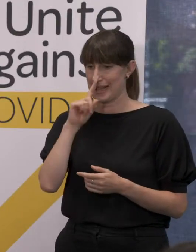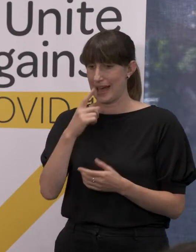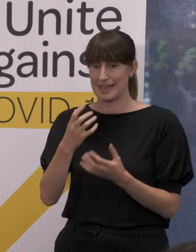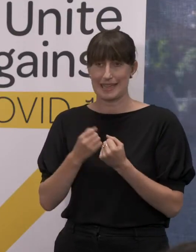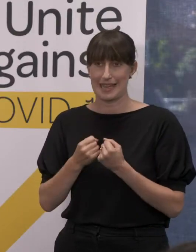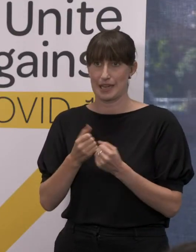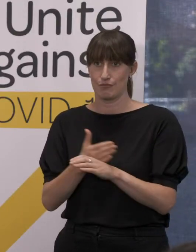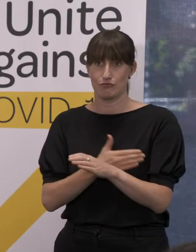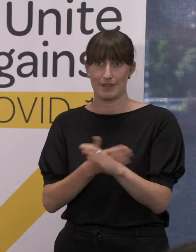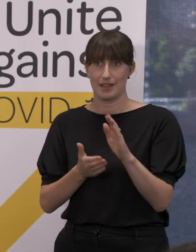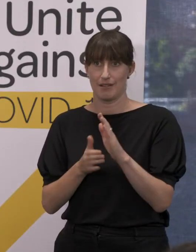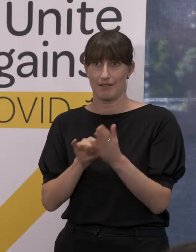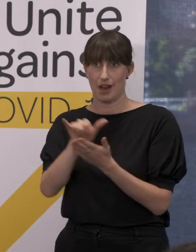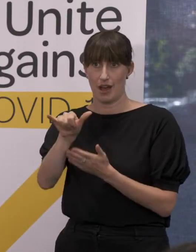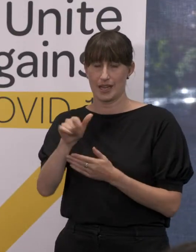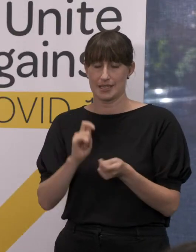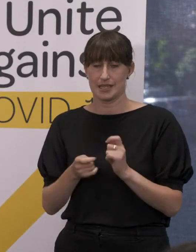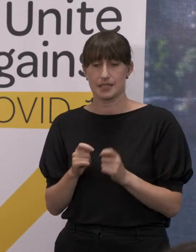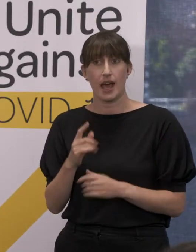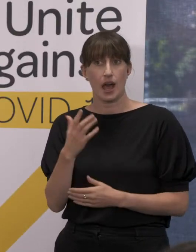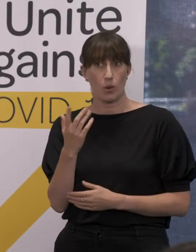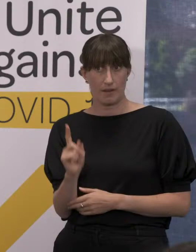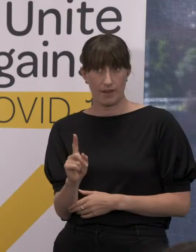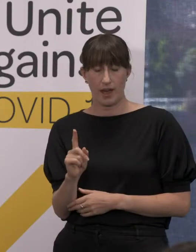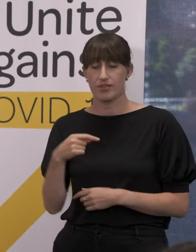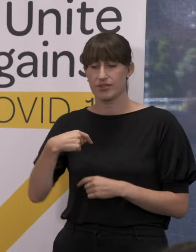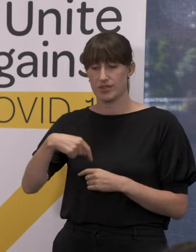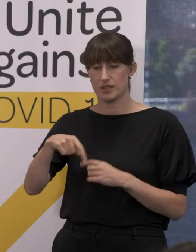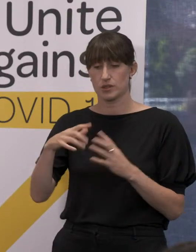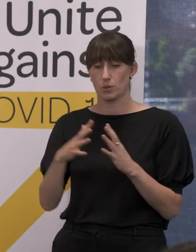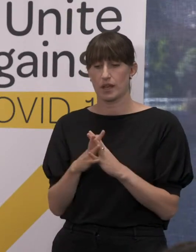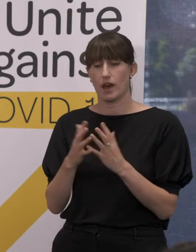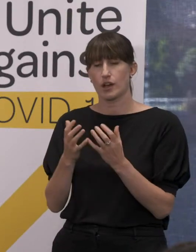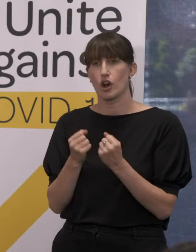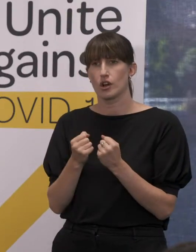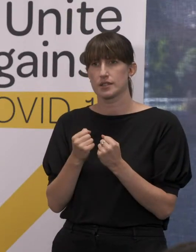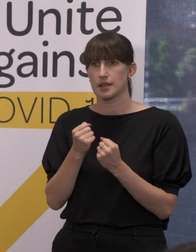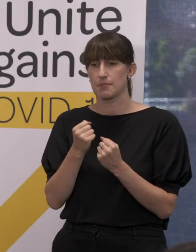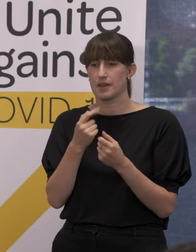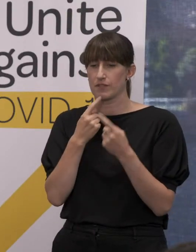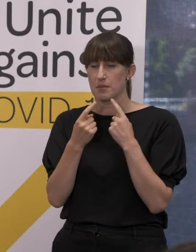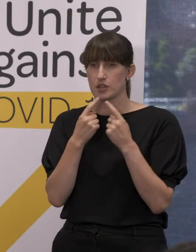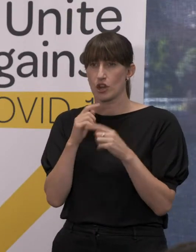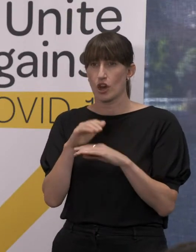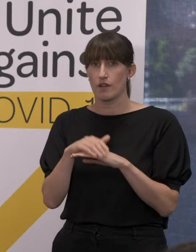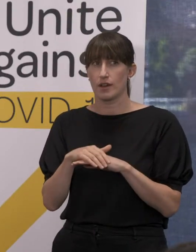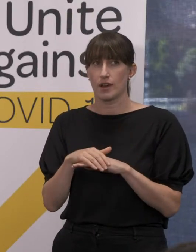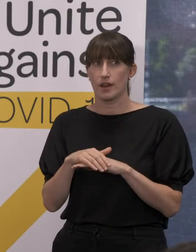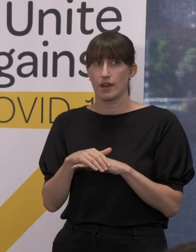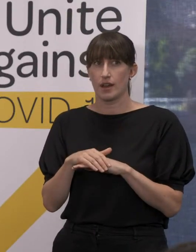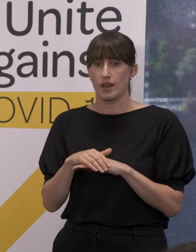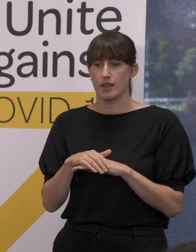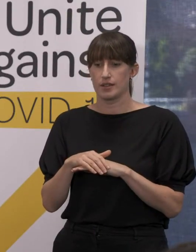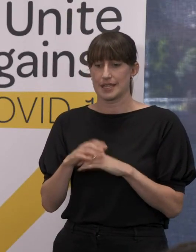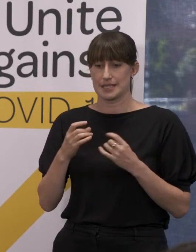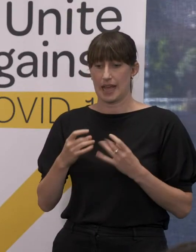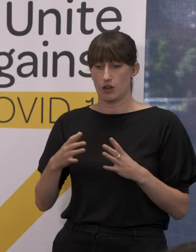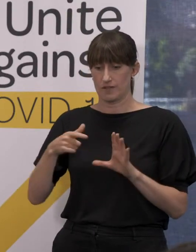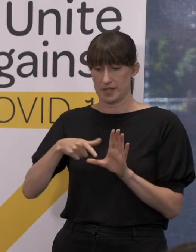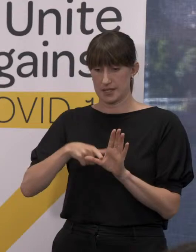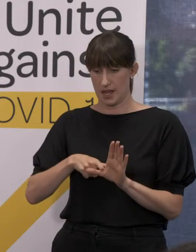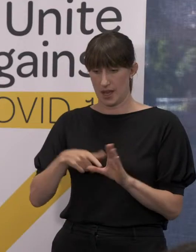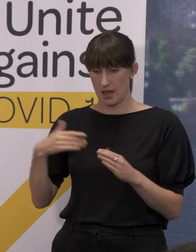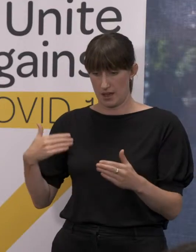get some figures earlier this week which showed that there were around 100 people since the start of the year who hadn't